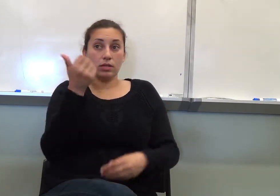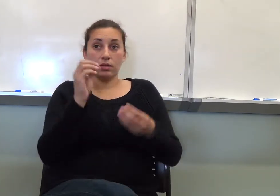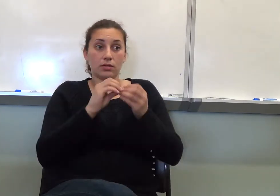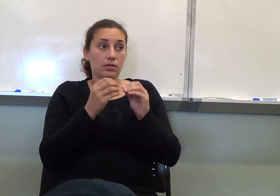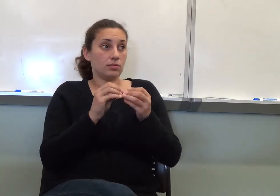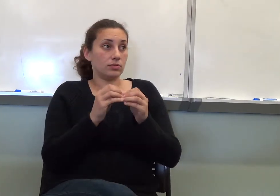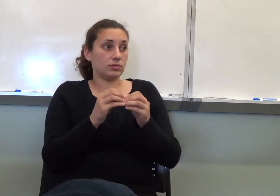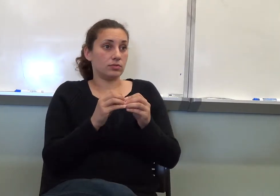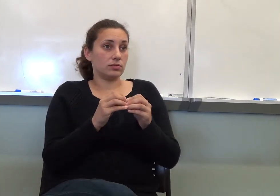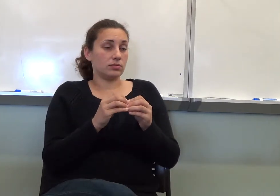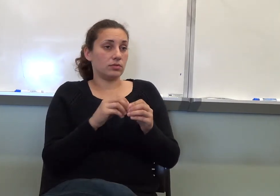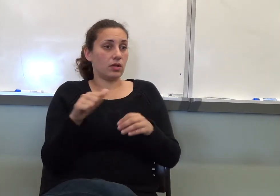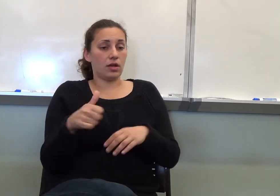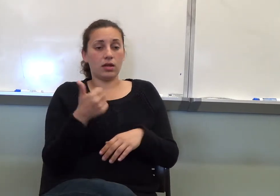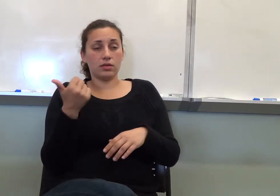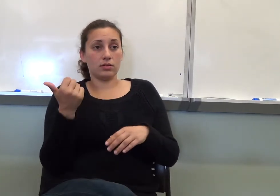you change that,